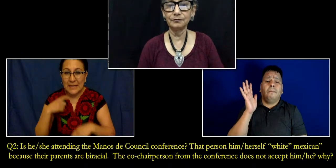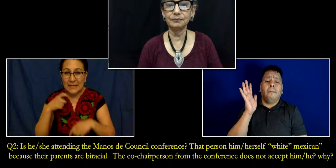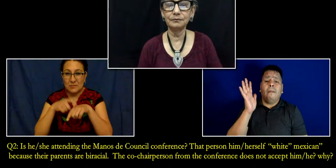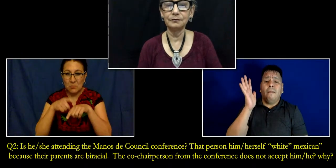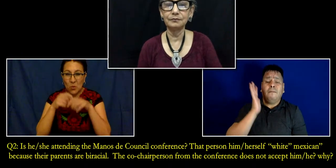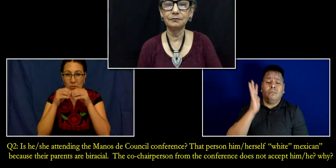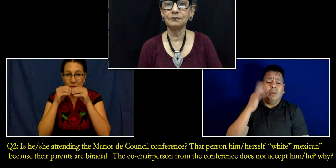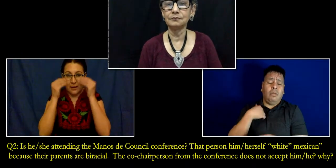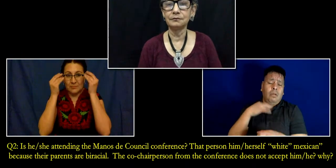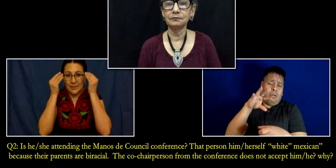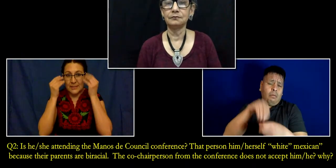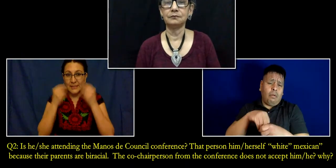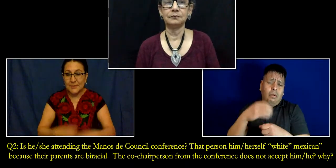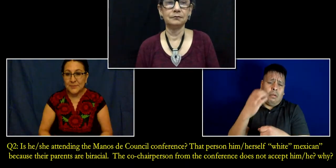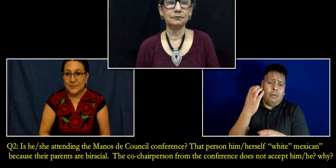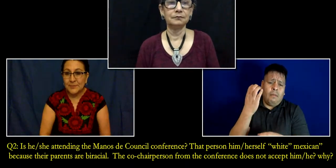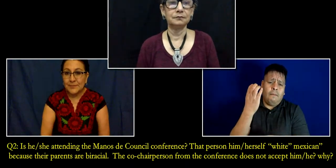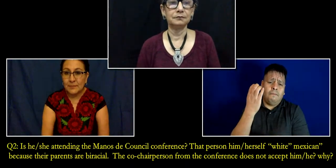Rob's,